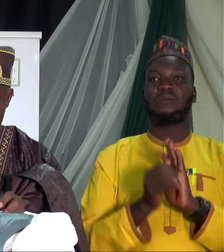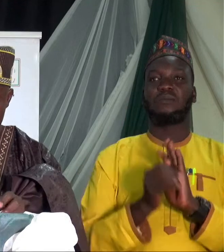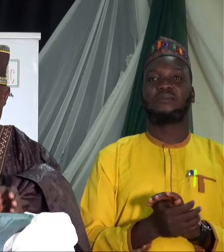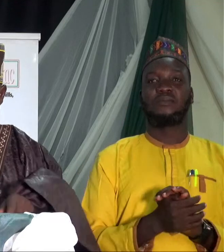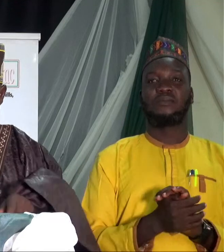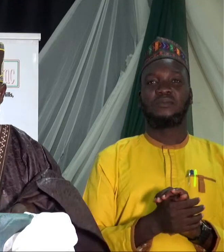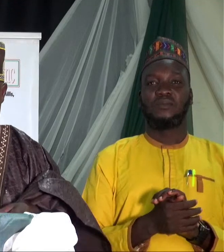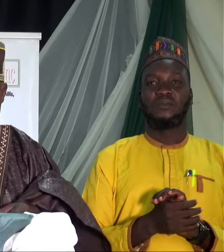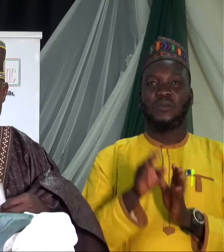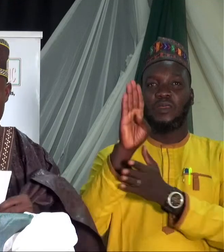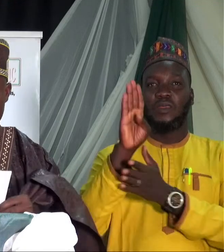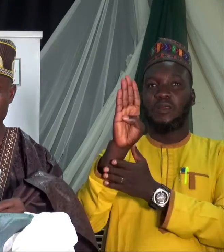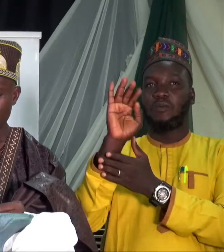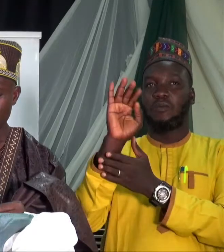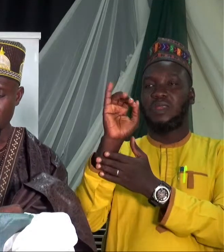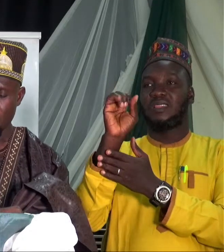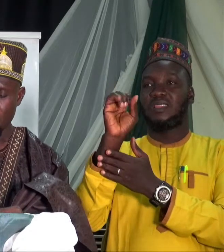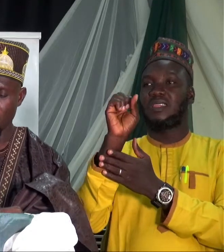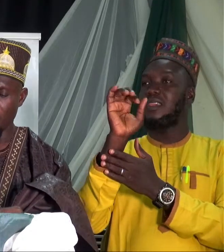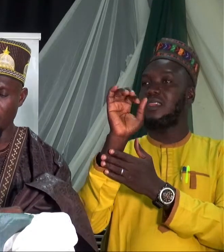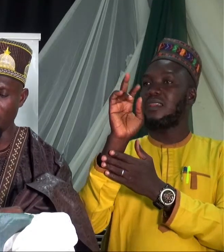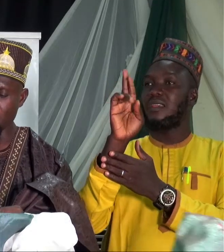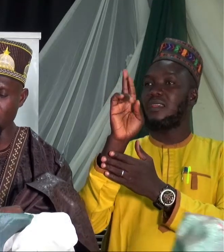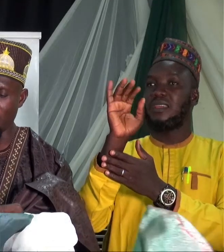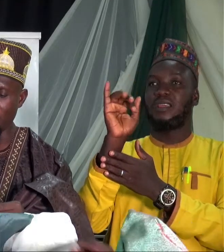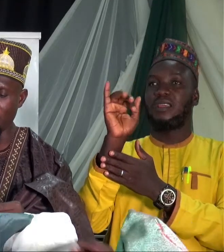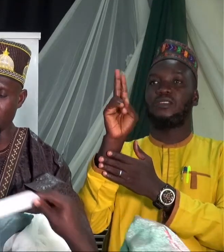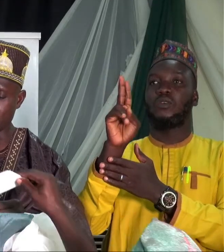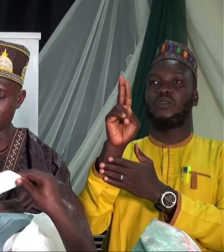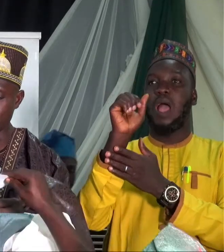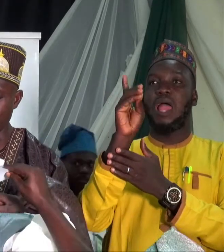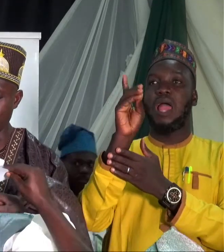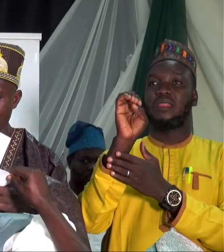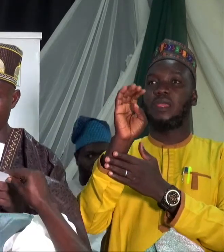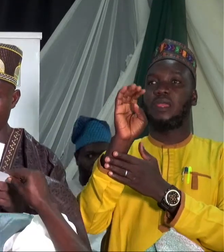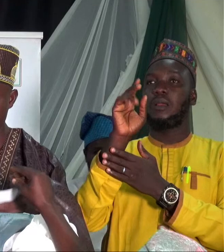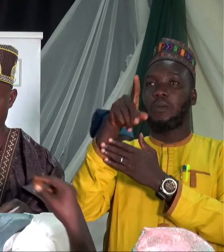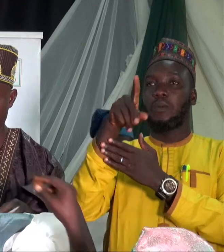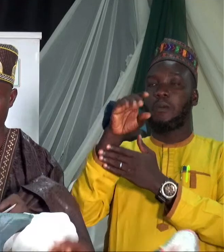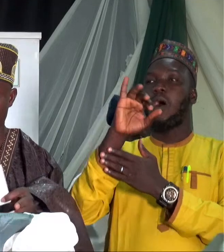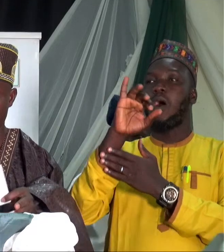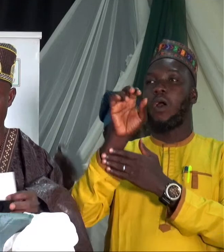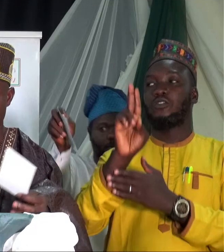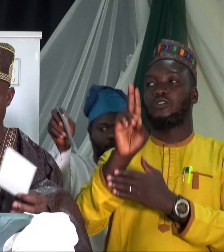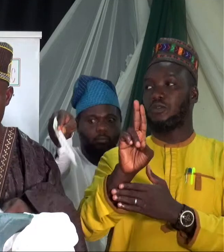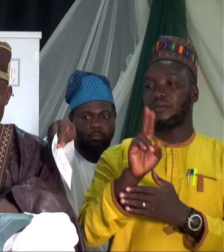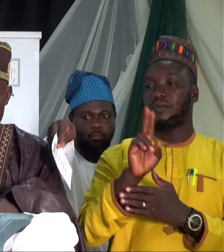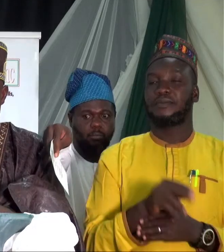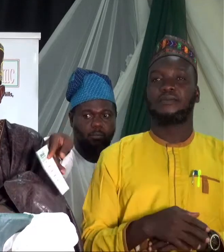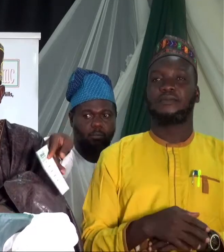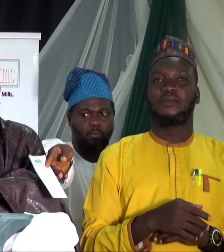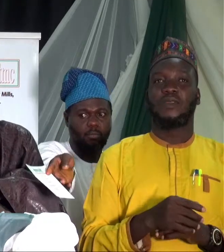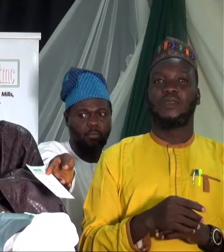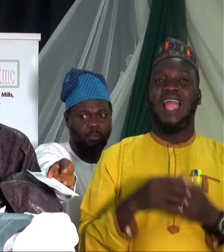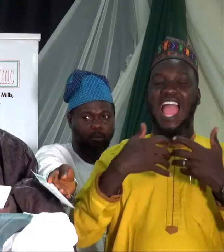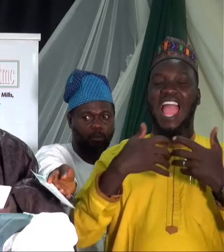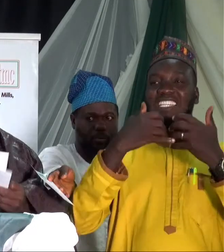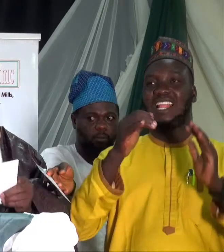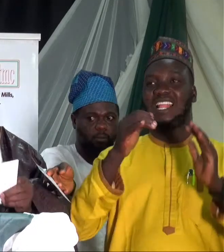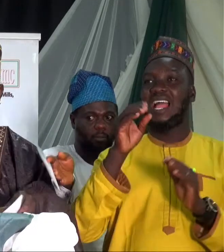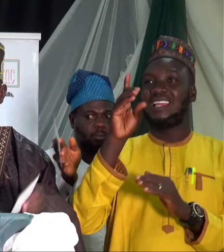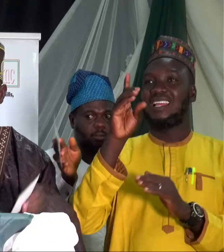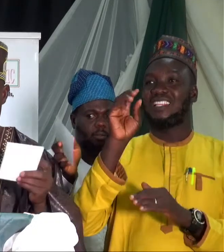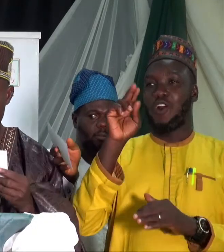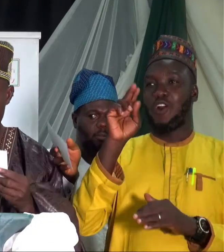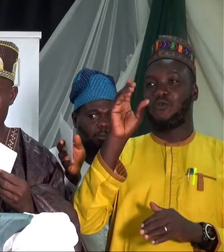bisiriyu adepoju you are welcome to this alhaji ọlálẹ́rẹ́ nasrudin adébáyọ alhaji imam rahud adekunle araro